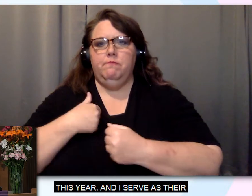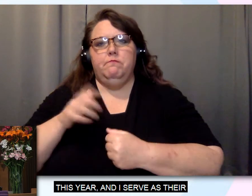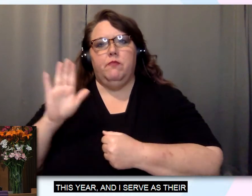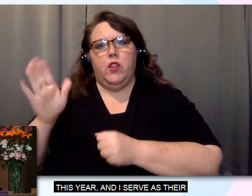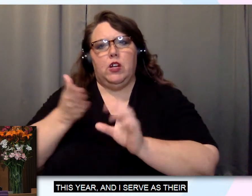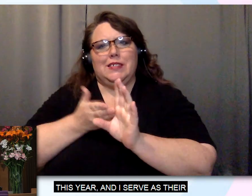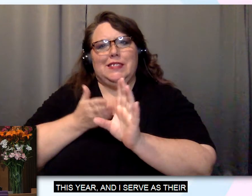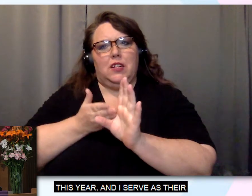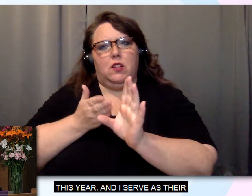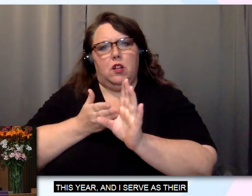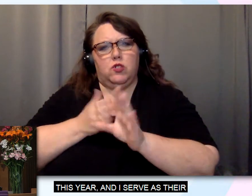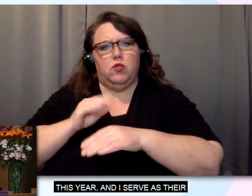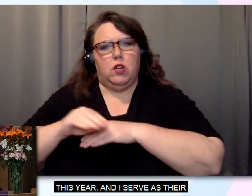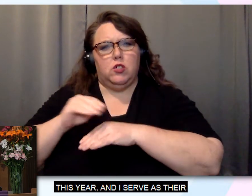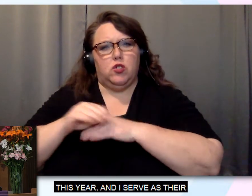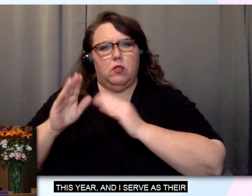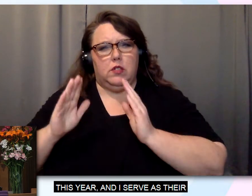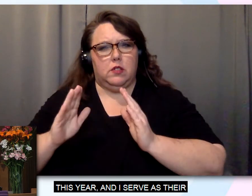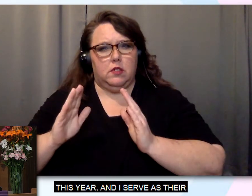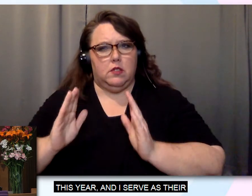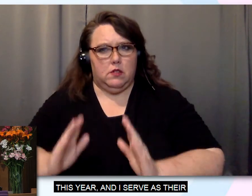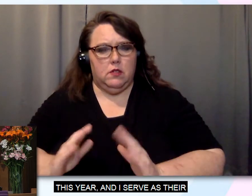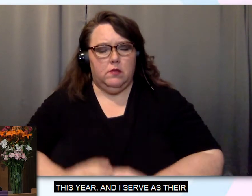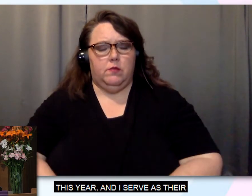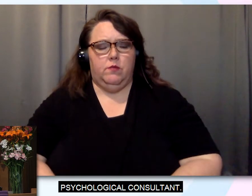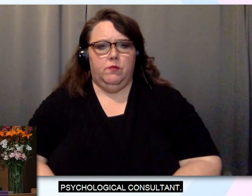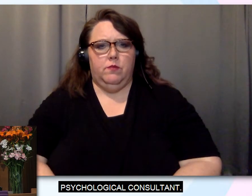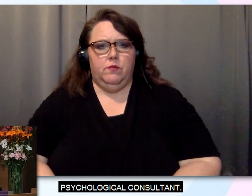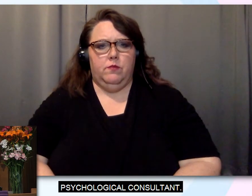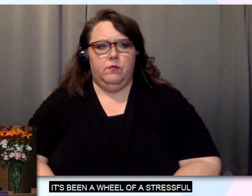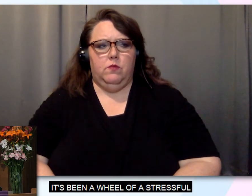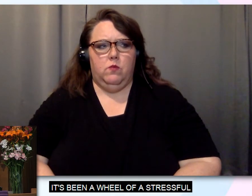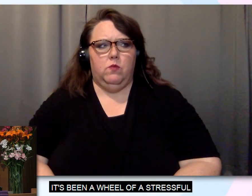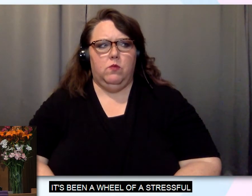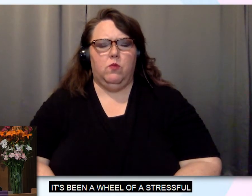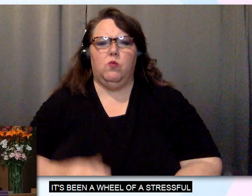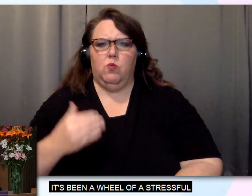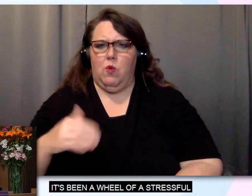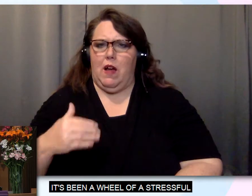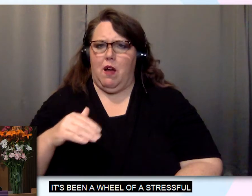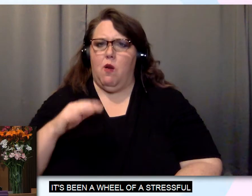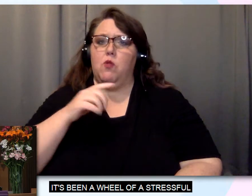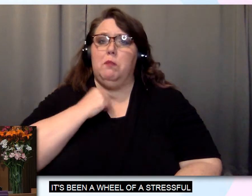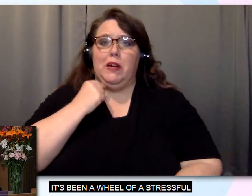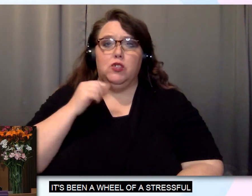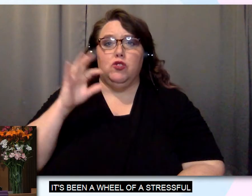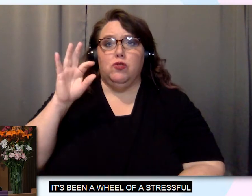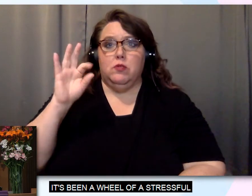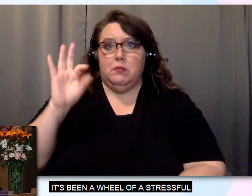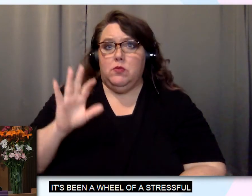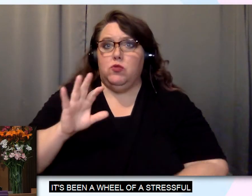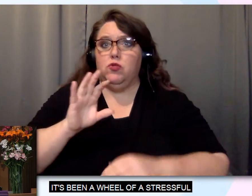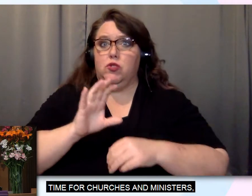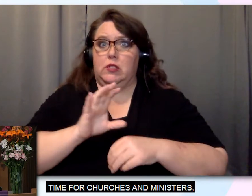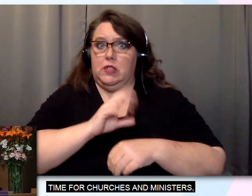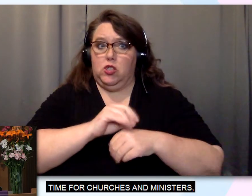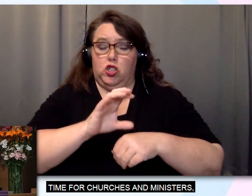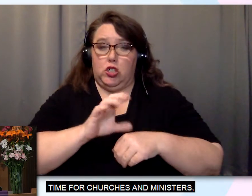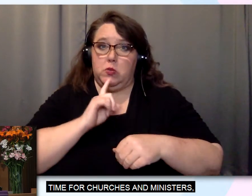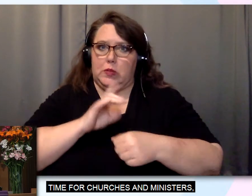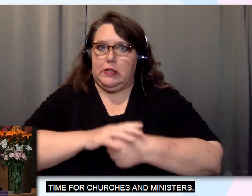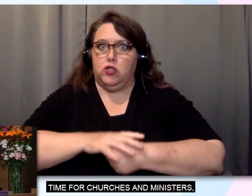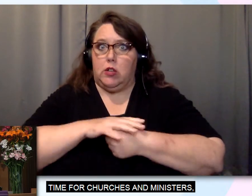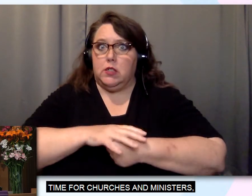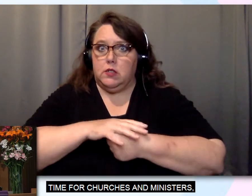And I serve as their psychological consultant. Now, it's been a whale of a stressful time for ministers and churches, hasn't